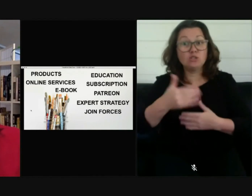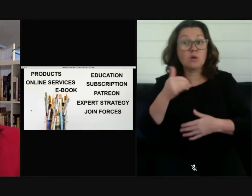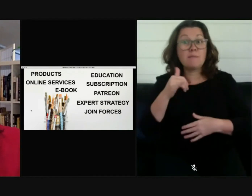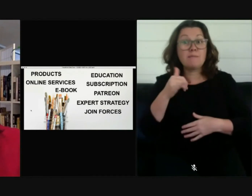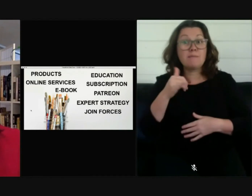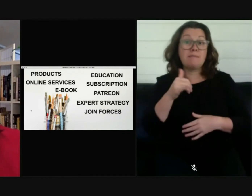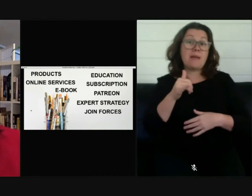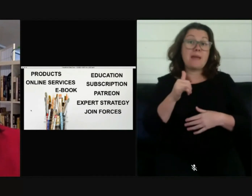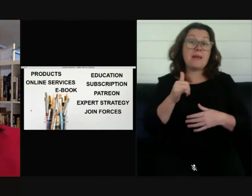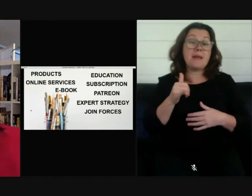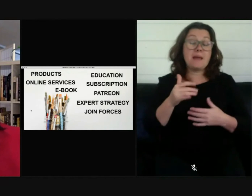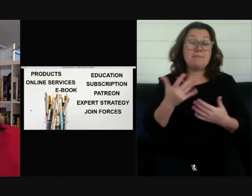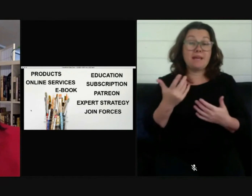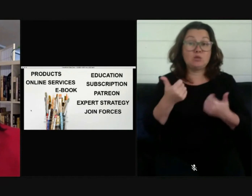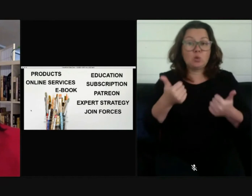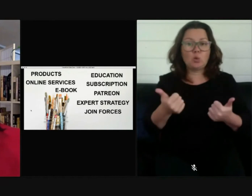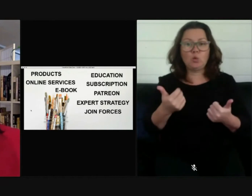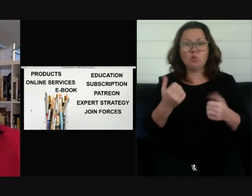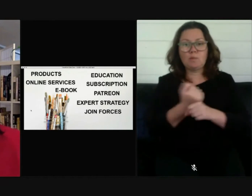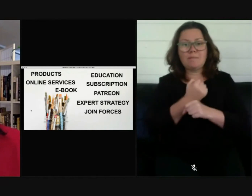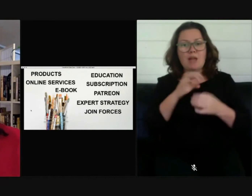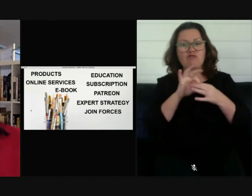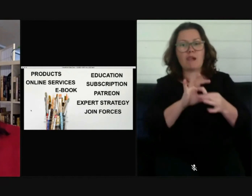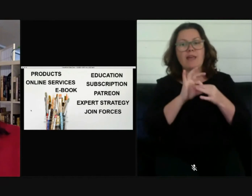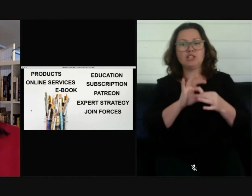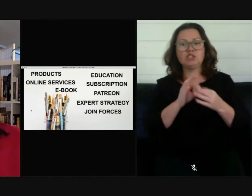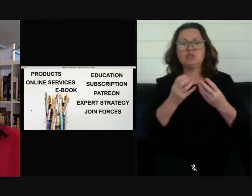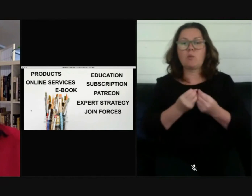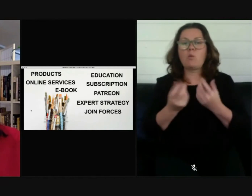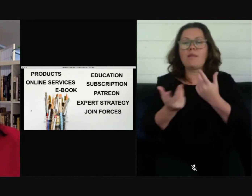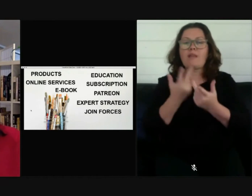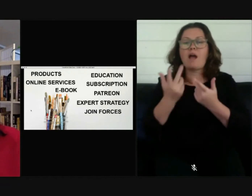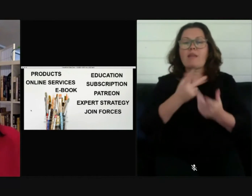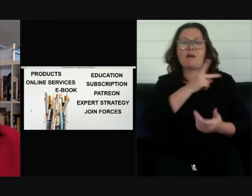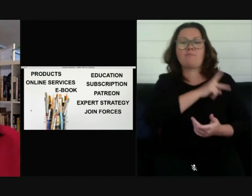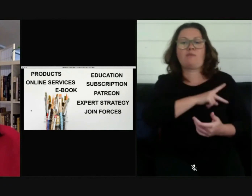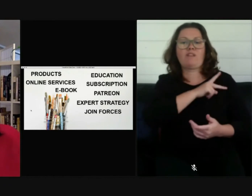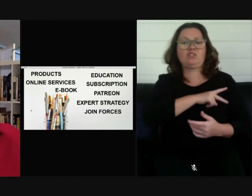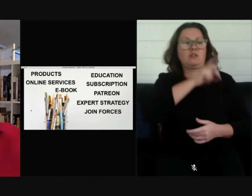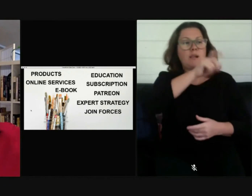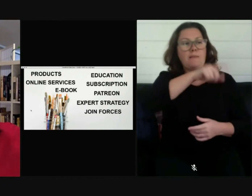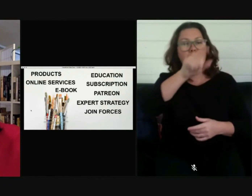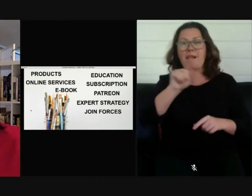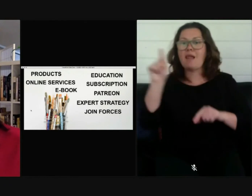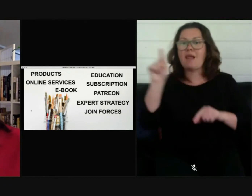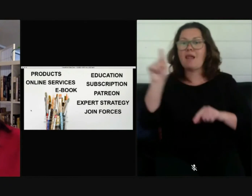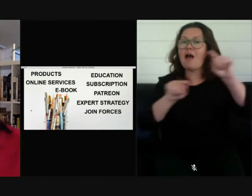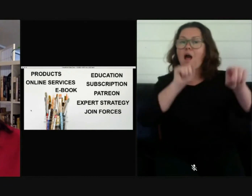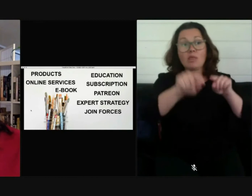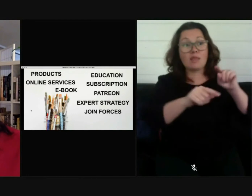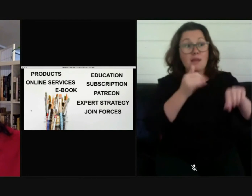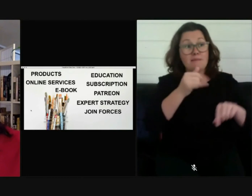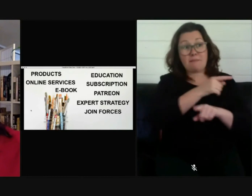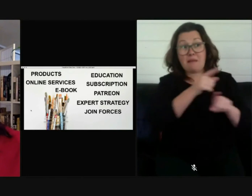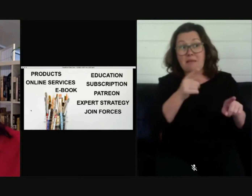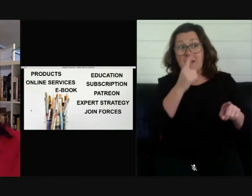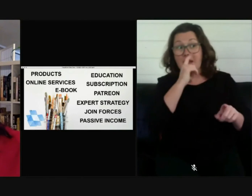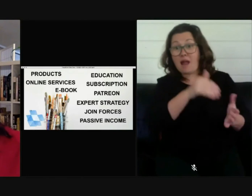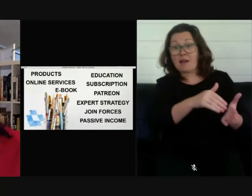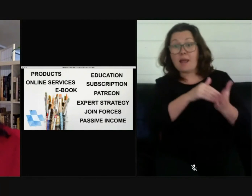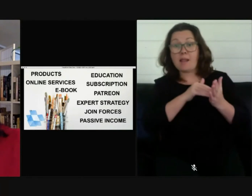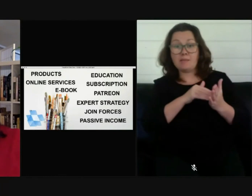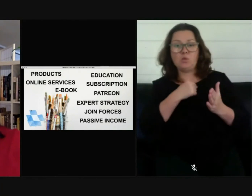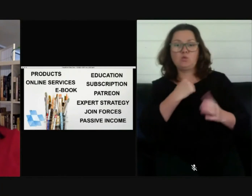some other kinds of professional practitioners who are out there who can help you to make money. And the